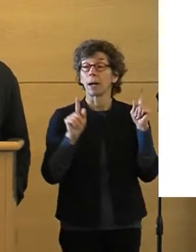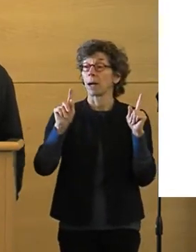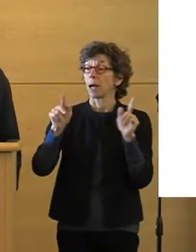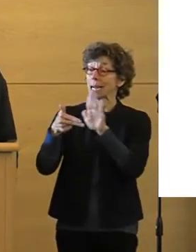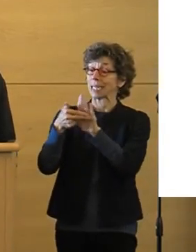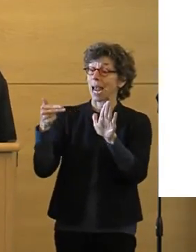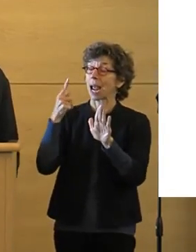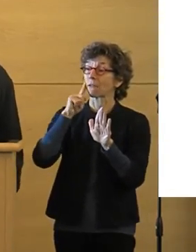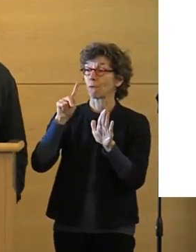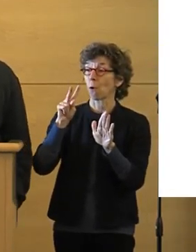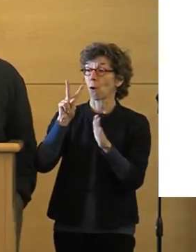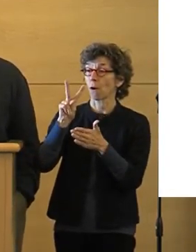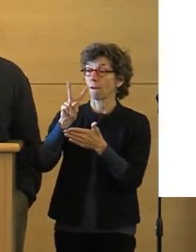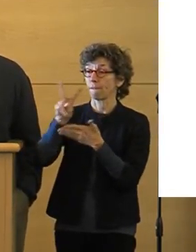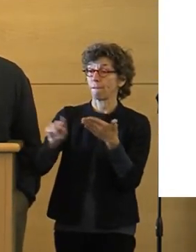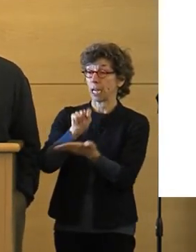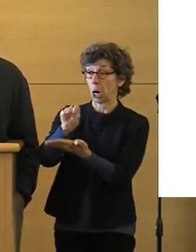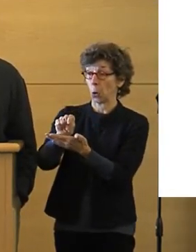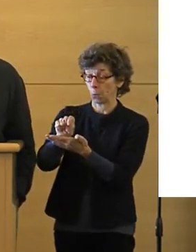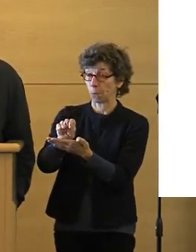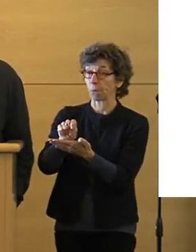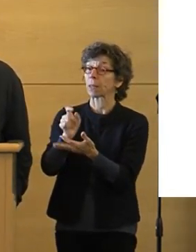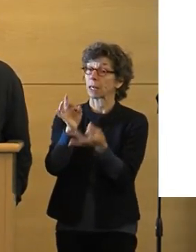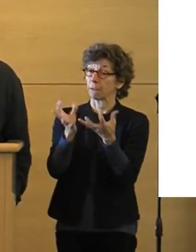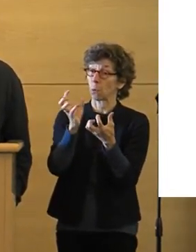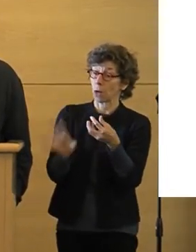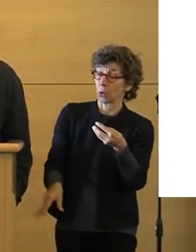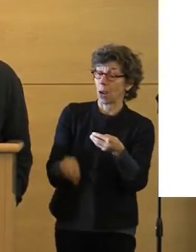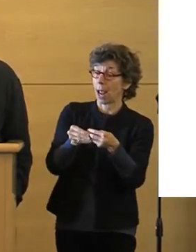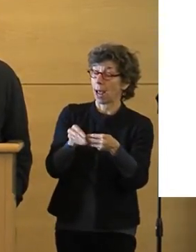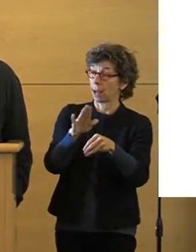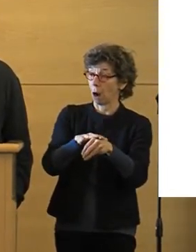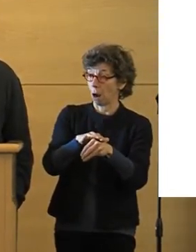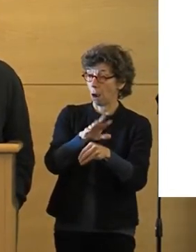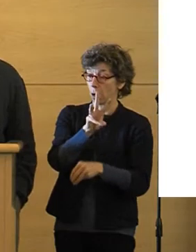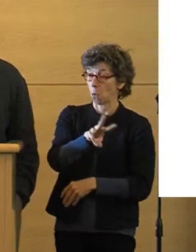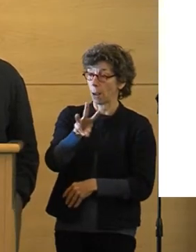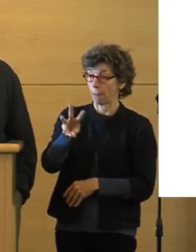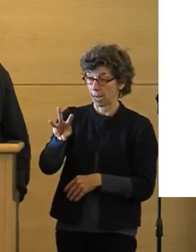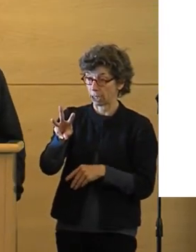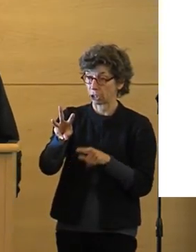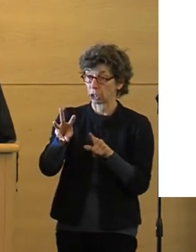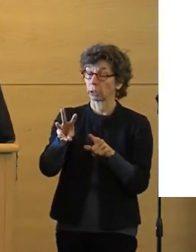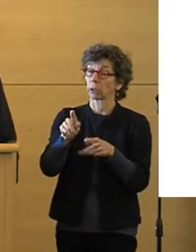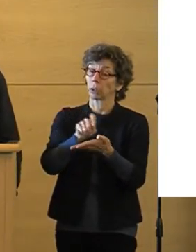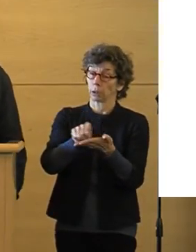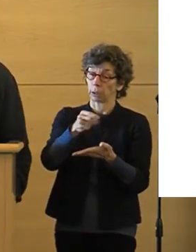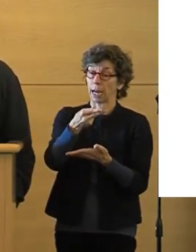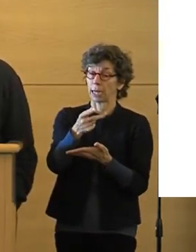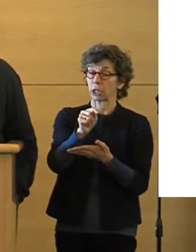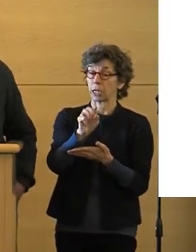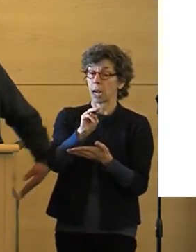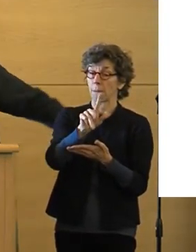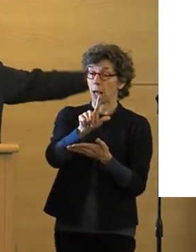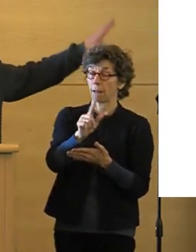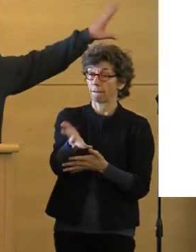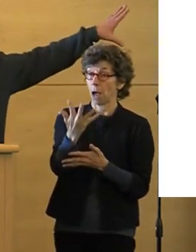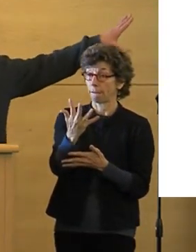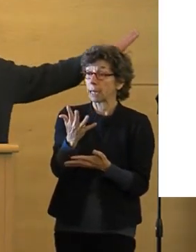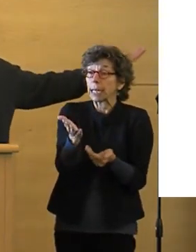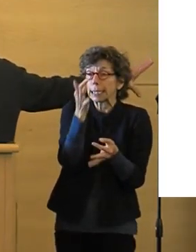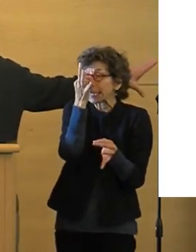HTML5, we talked a little bit about that. It is accessible. It adds some really cool accessibility features.